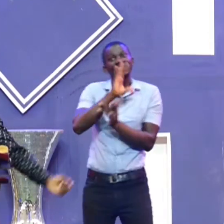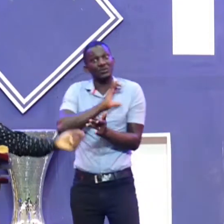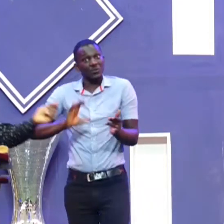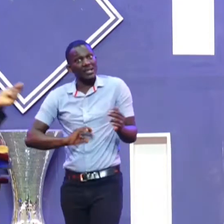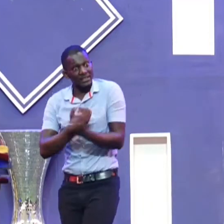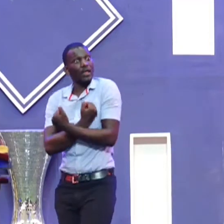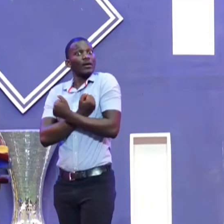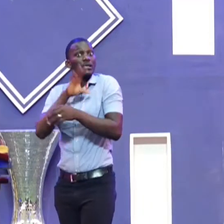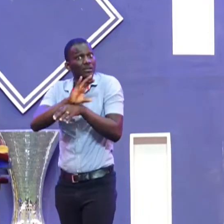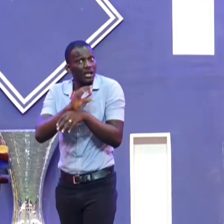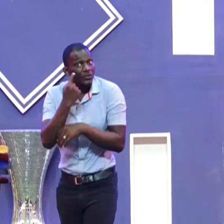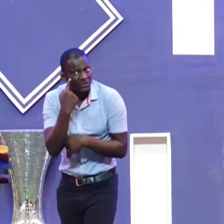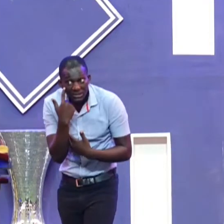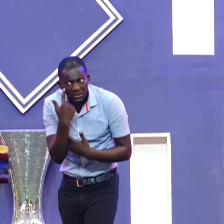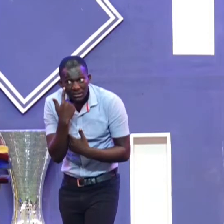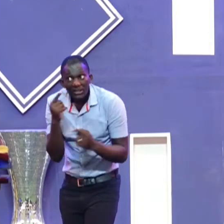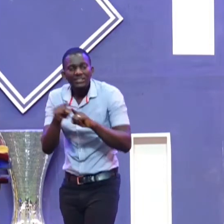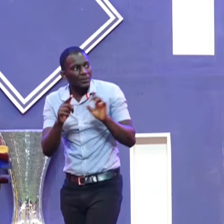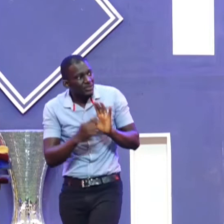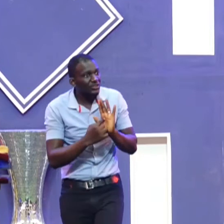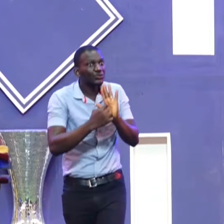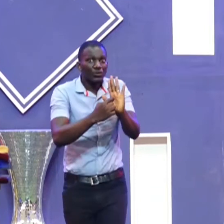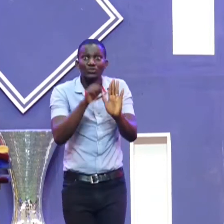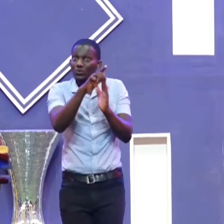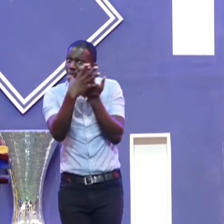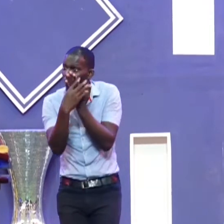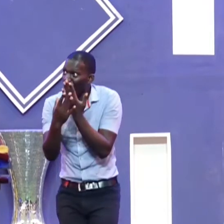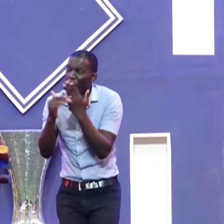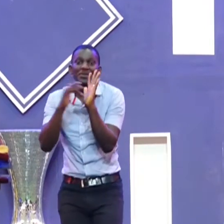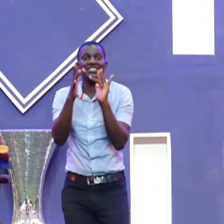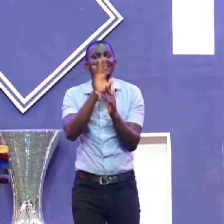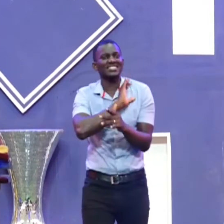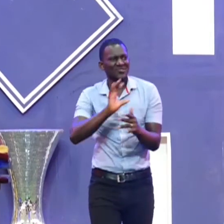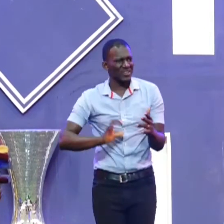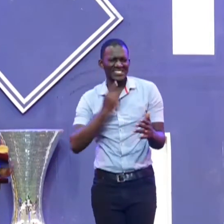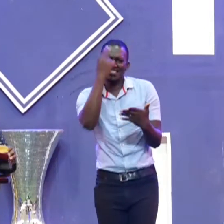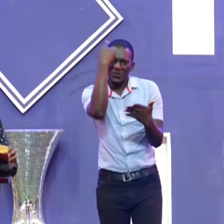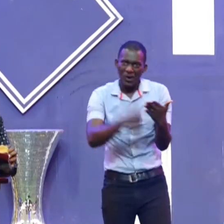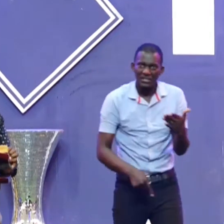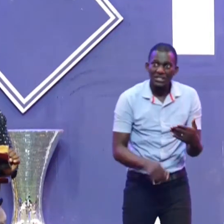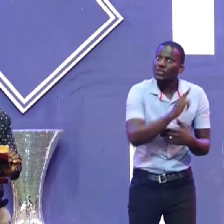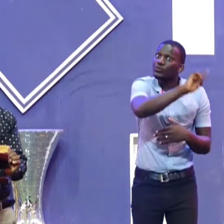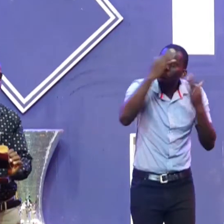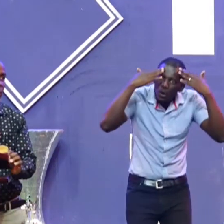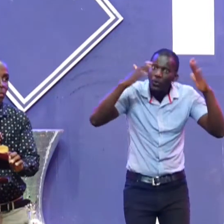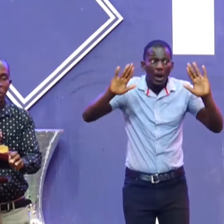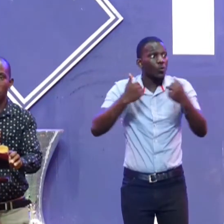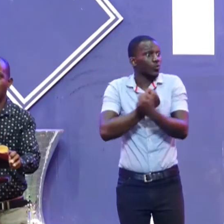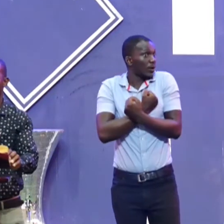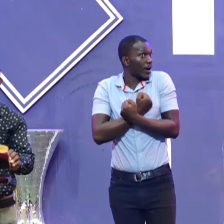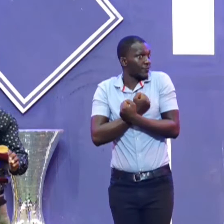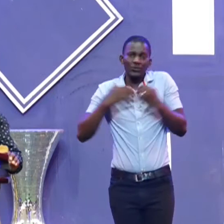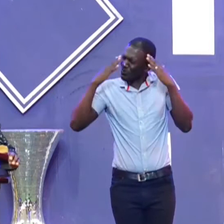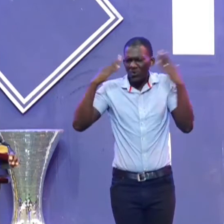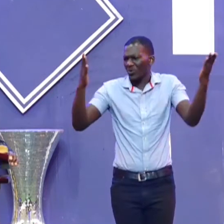Christ. You see where he winds up pointing at kugamba, it's like he's telling you